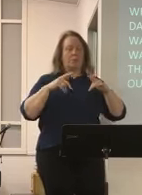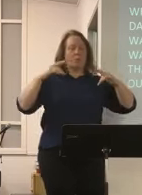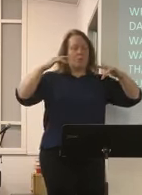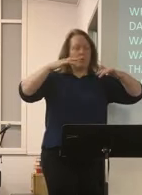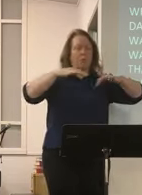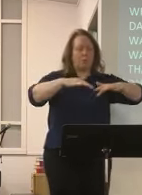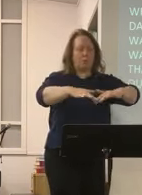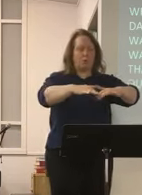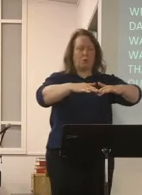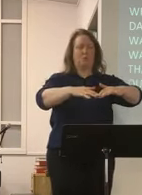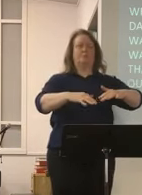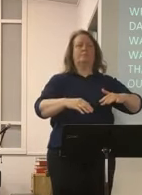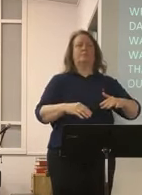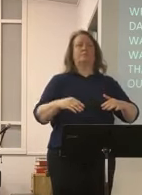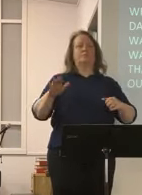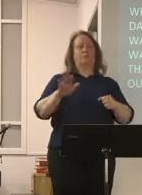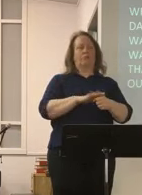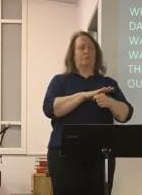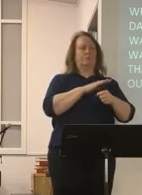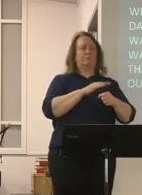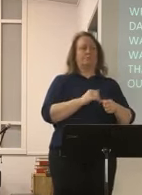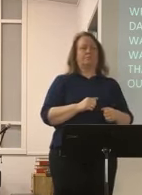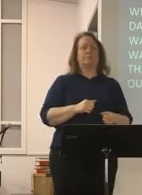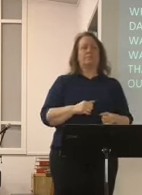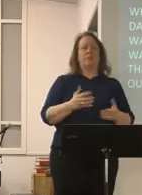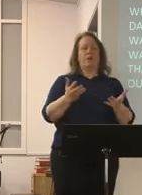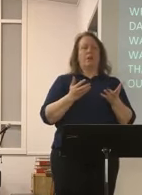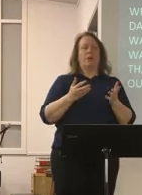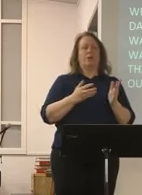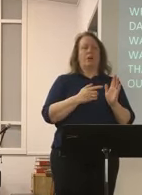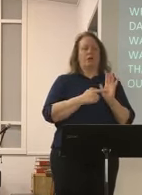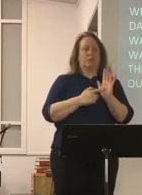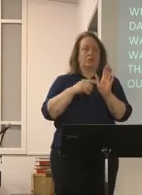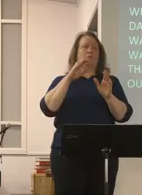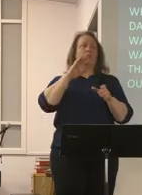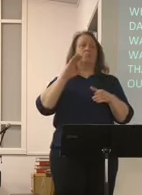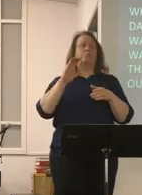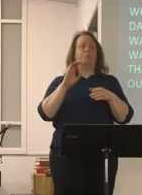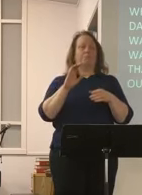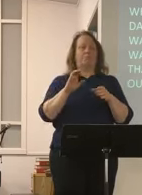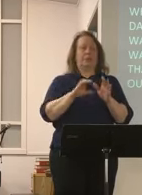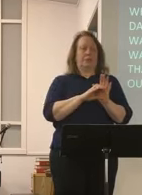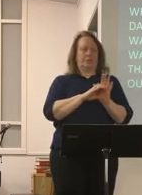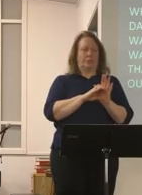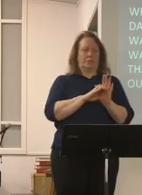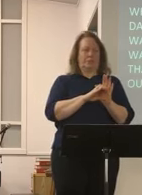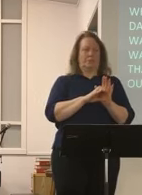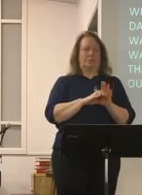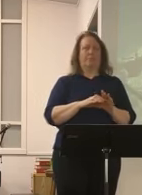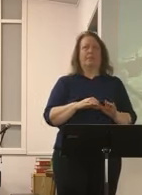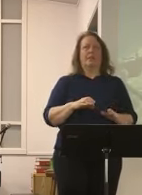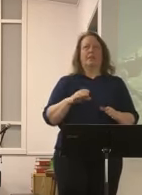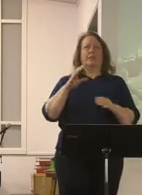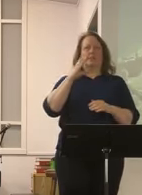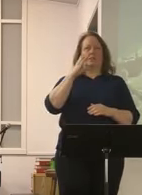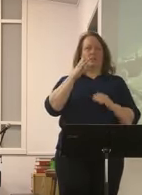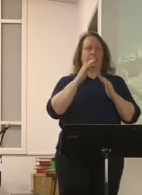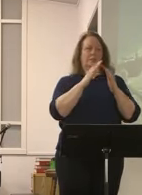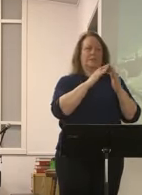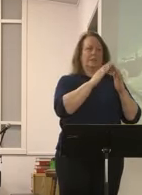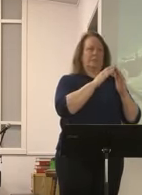They're packed in. Now, I want to just show you some pictures of this in Capernaum. And the first